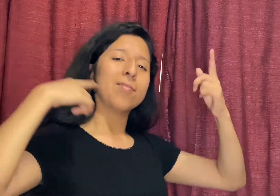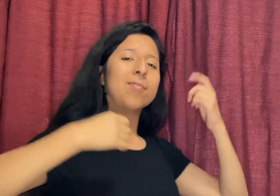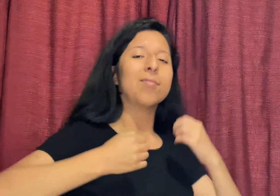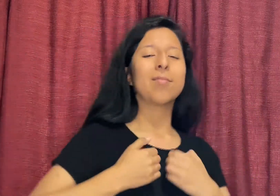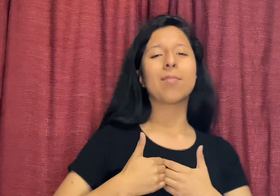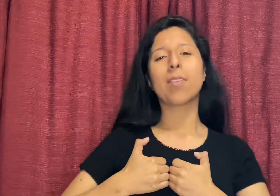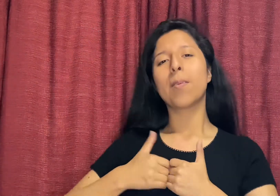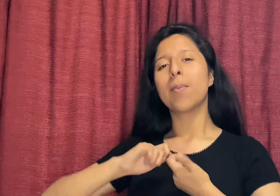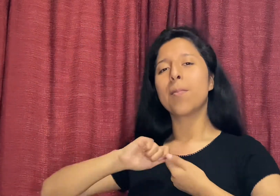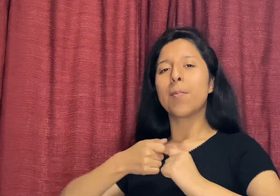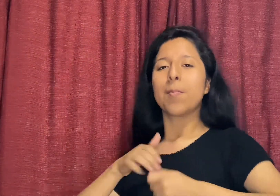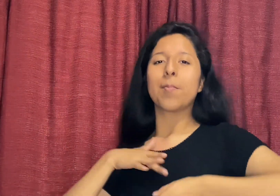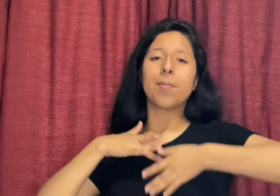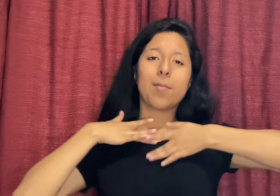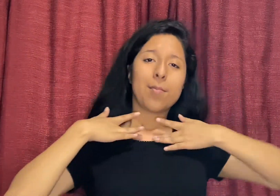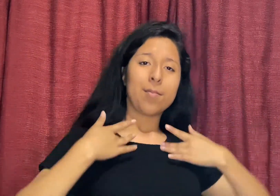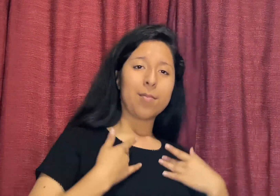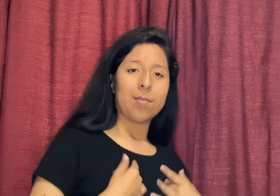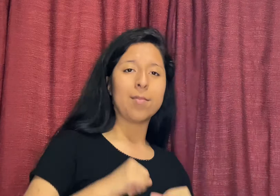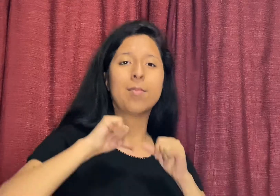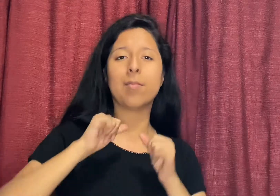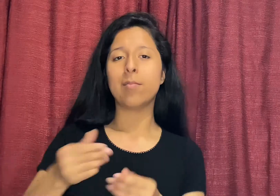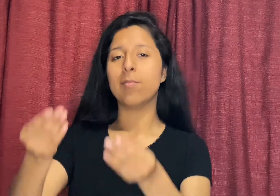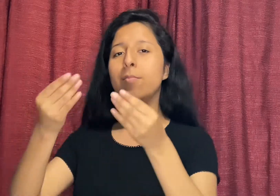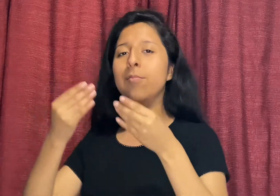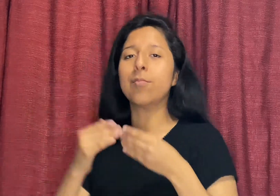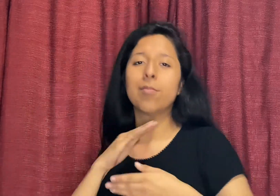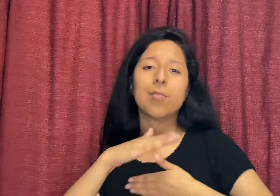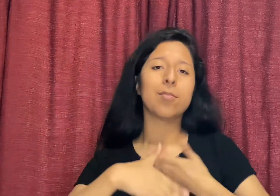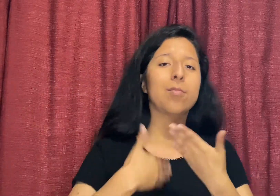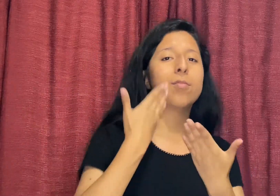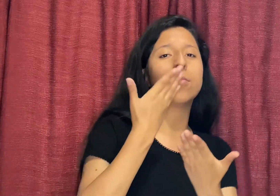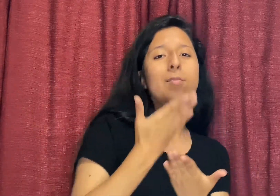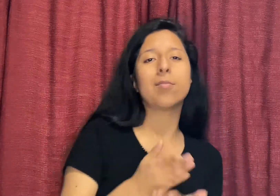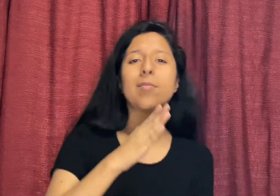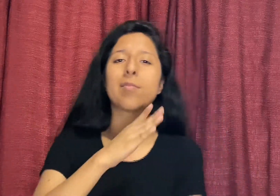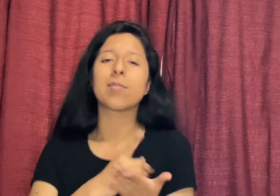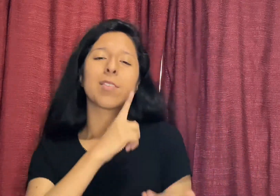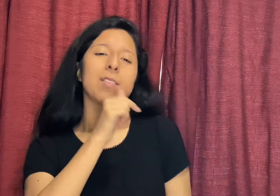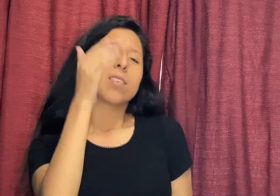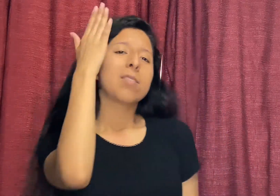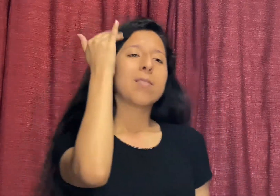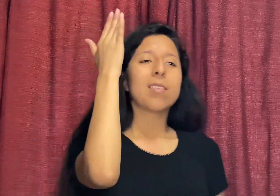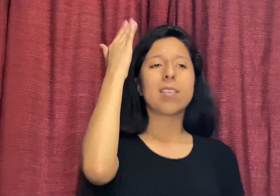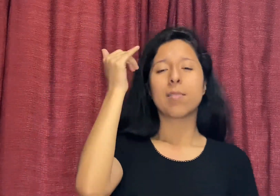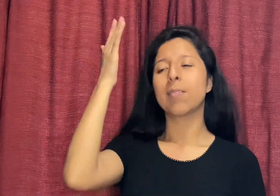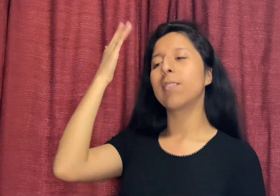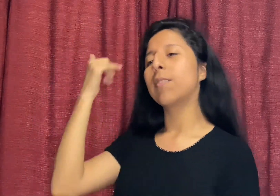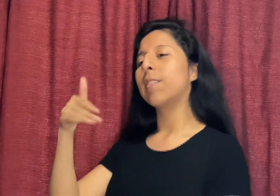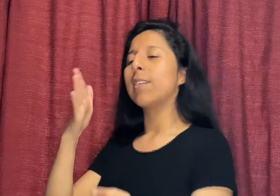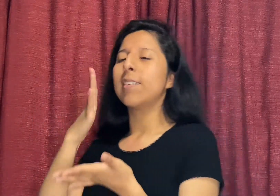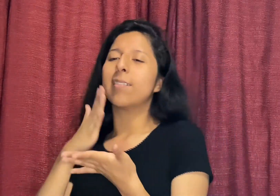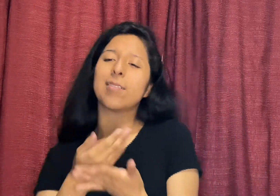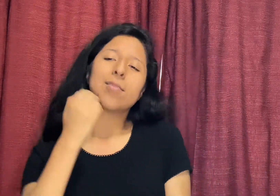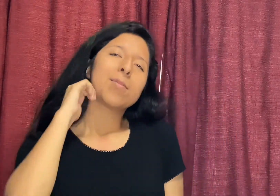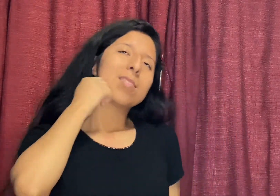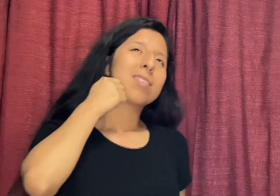wildcat. Baby, break my heart, give me all you got. Don't ask why, why, don't be shy,